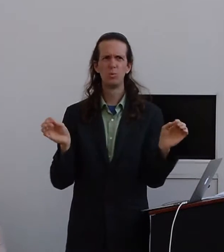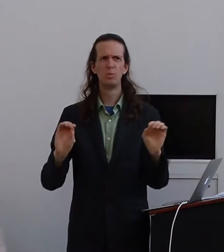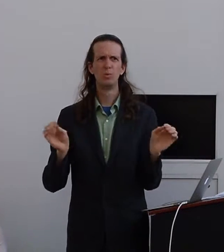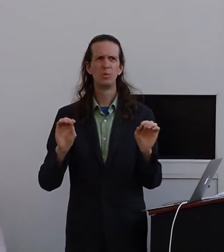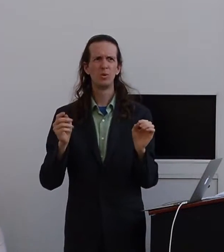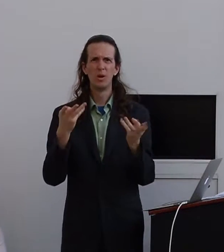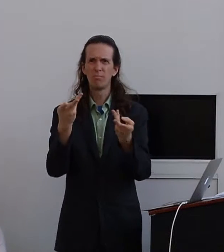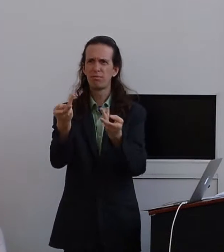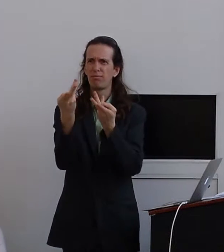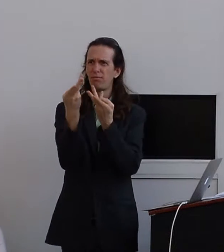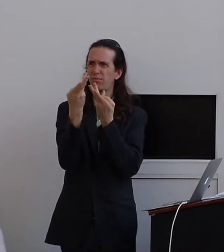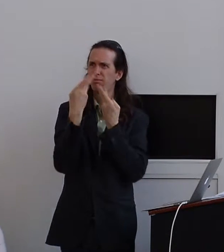So how do they do it?